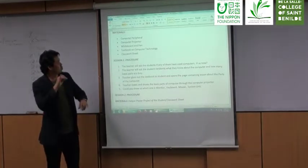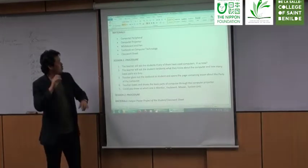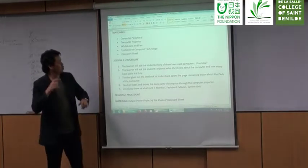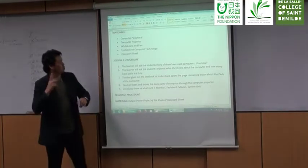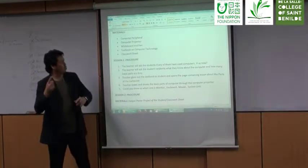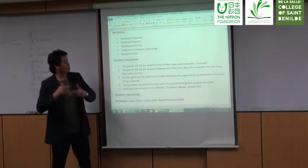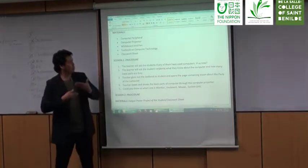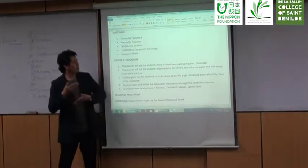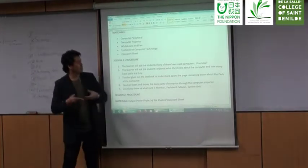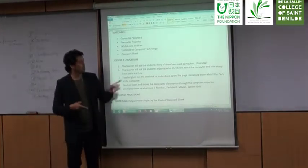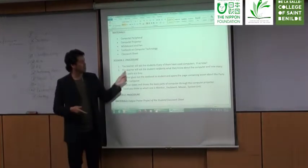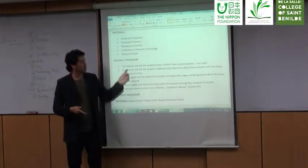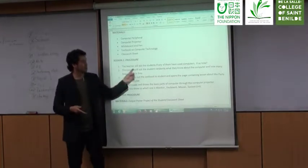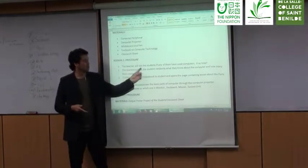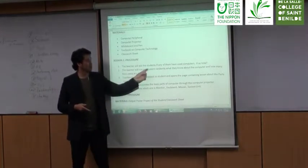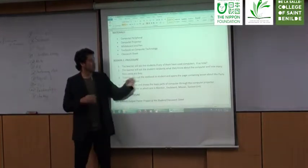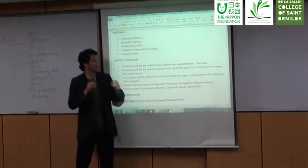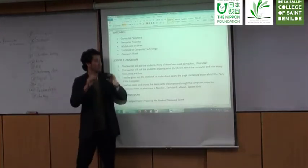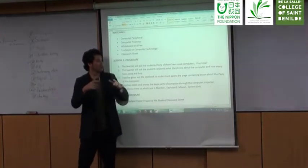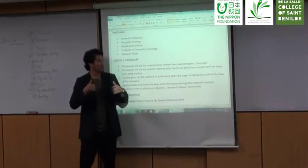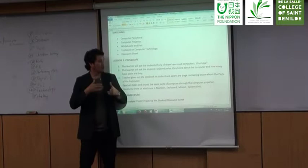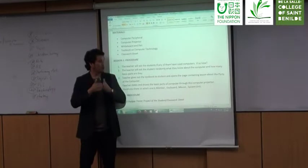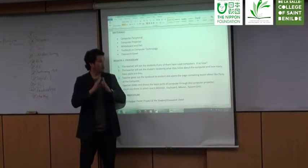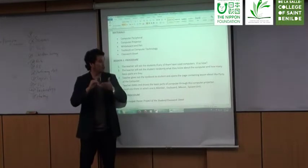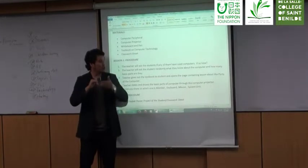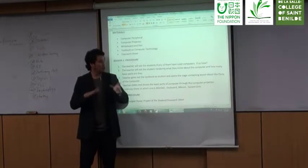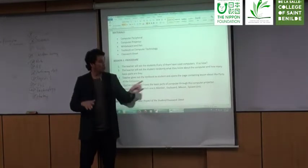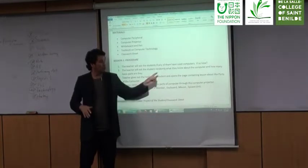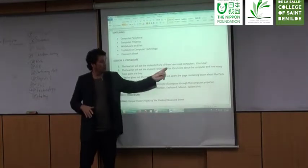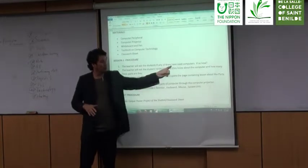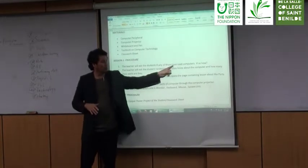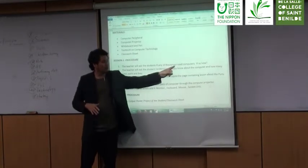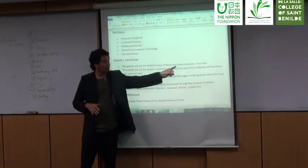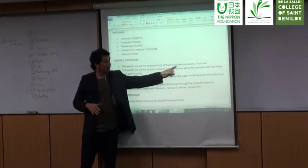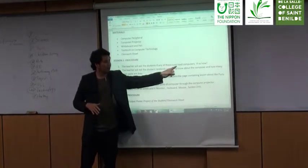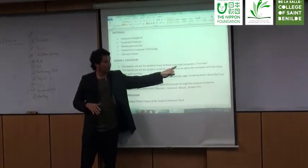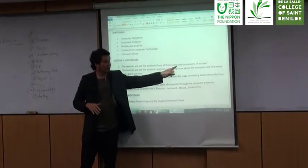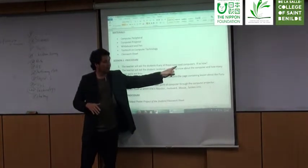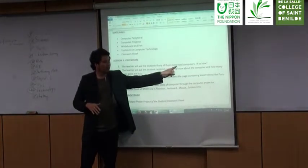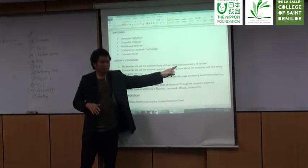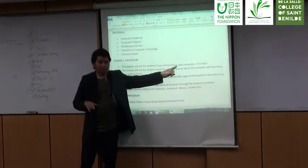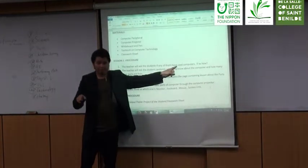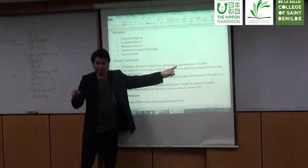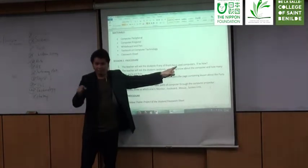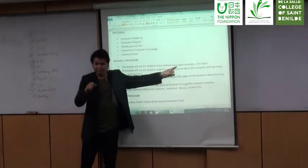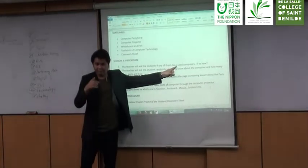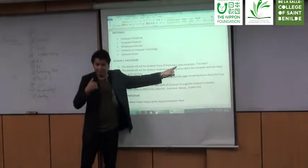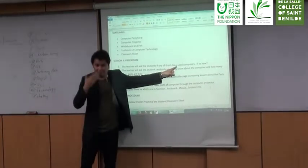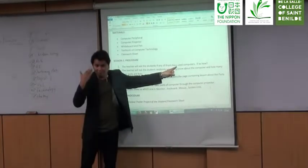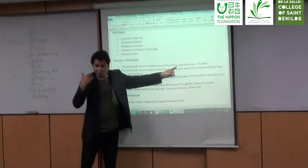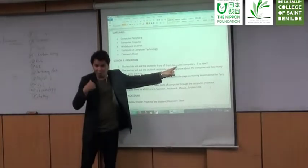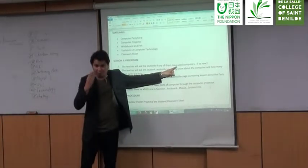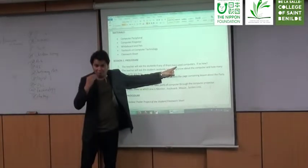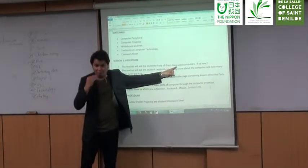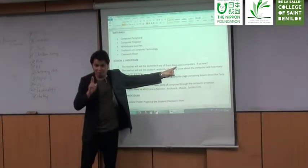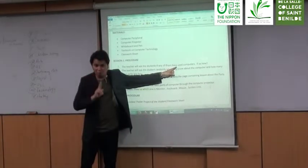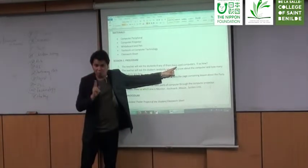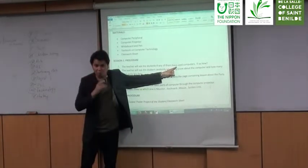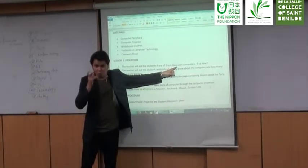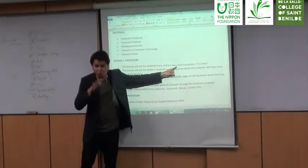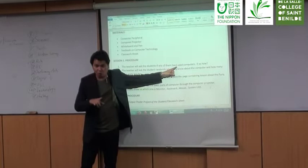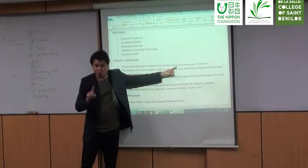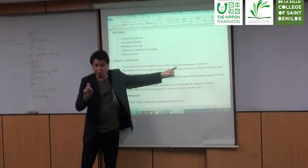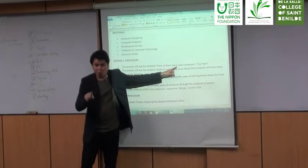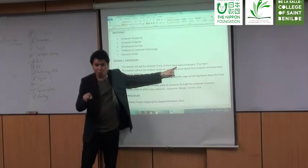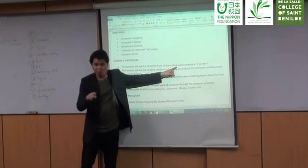So, session 1 process. Teacher, mamaki student. And ask students if they have So, their how own to do